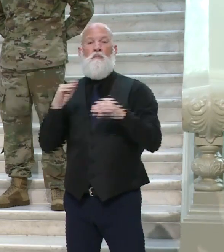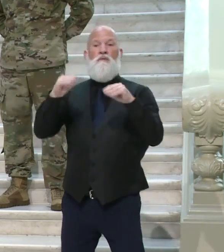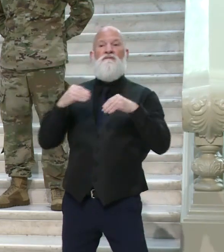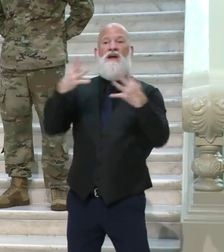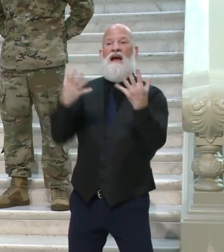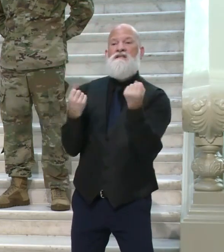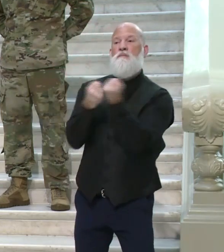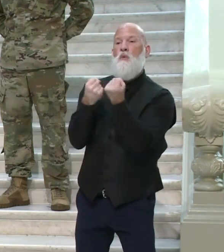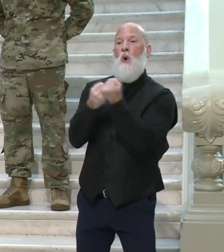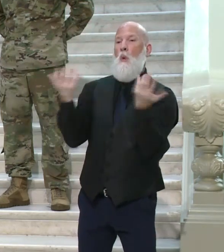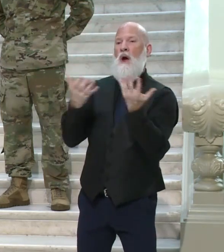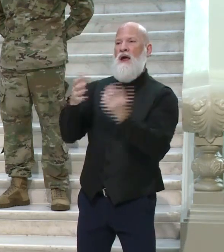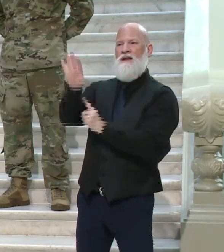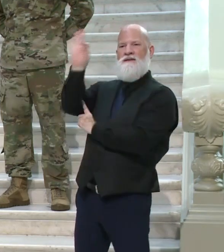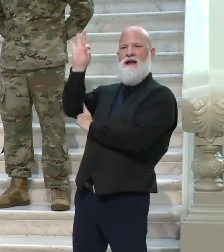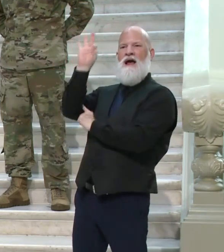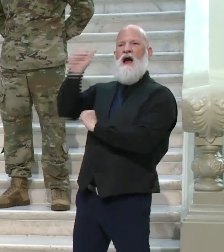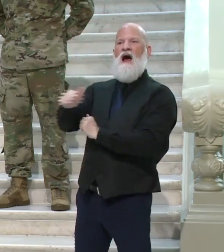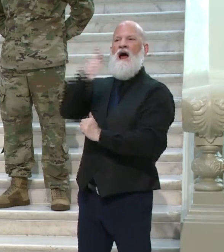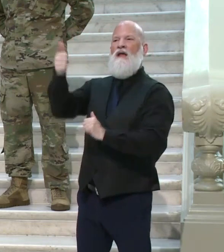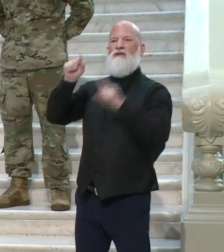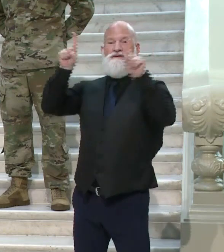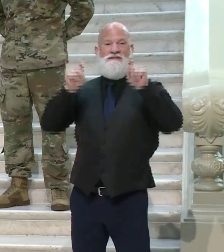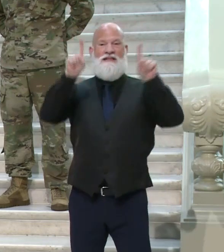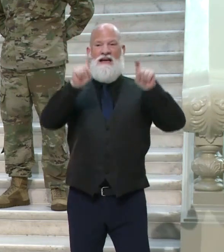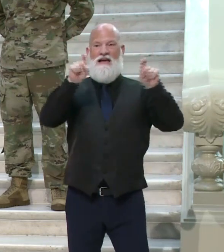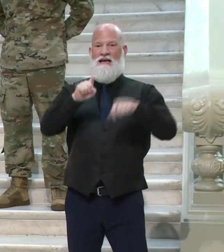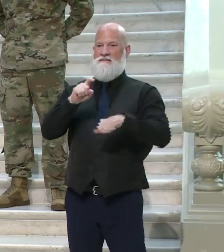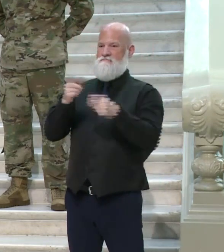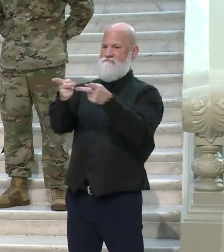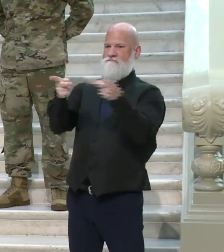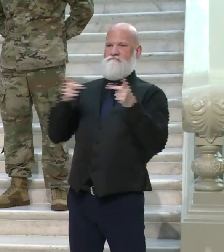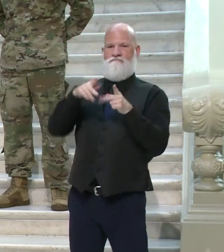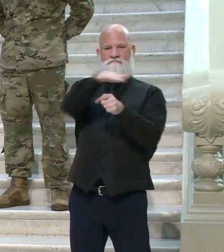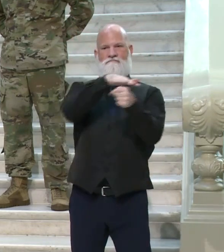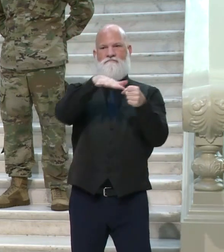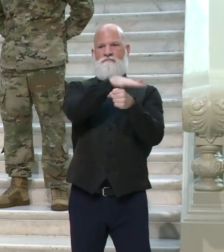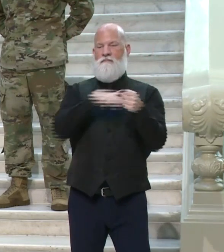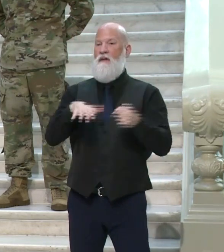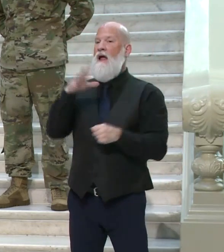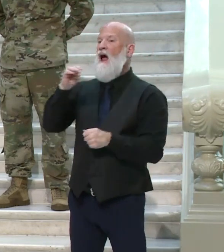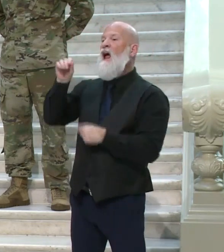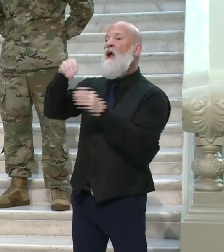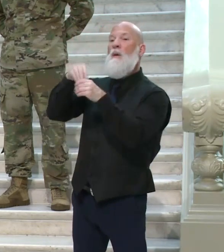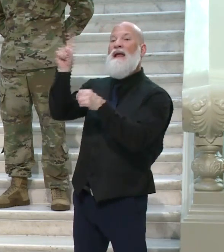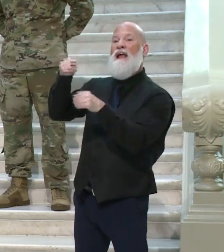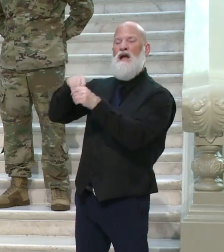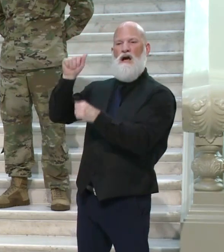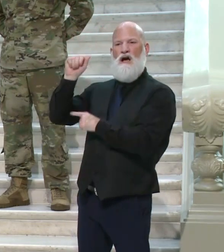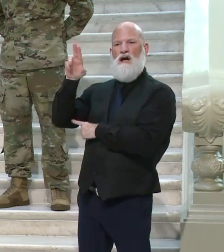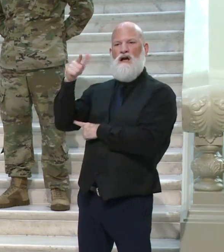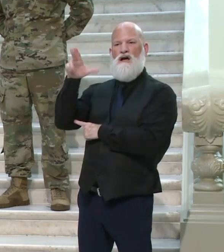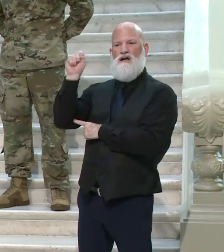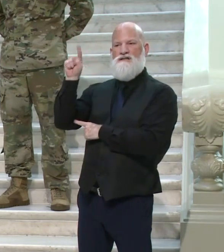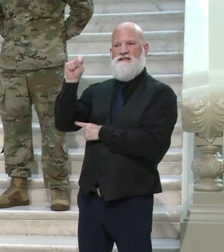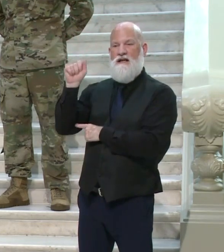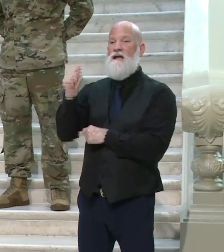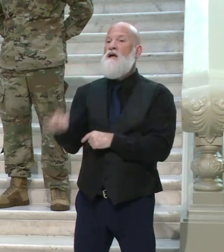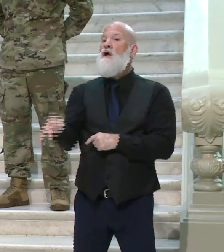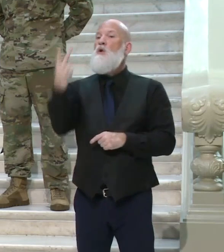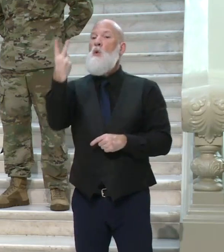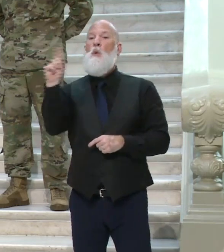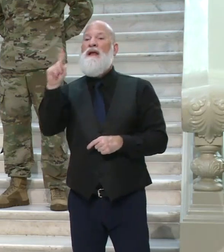Augusta University, covering Albany, Moultrie, Decatur, Forsyth, 2 sites in Atlanta,